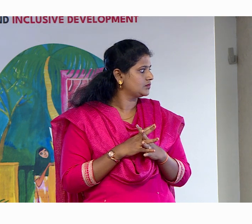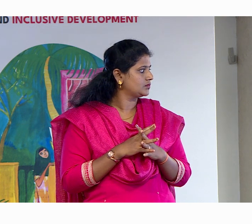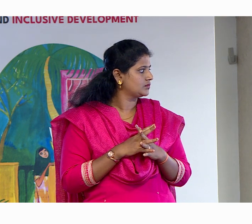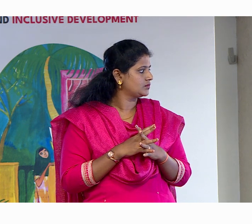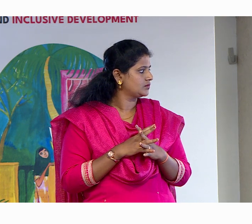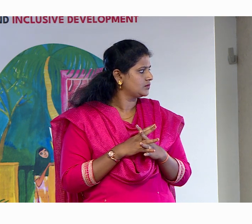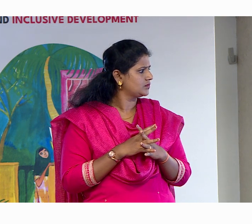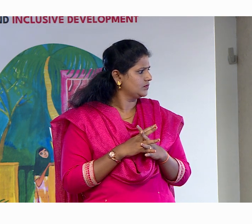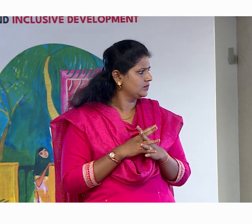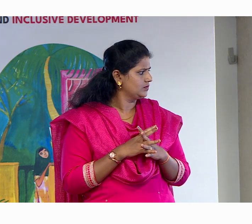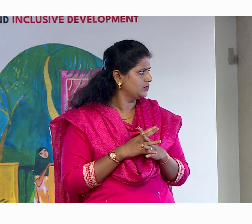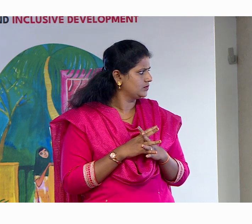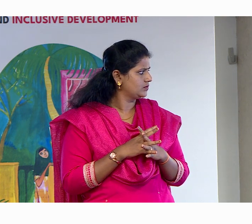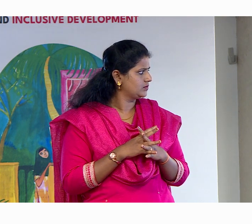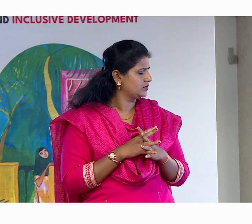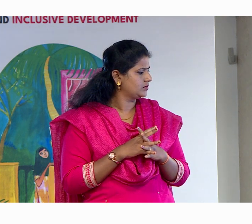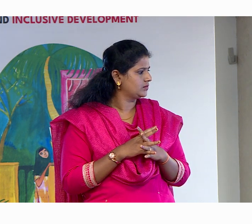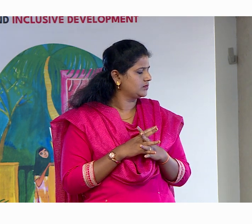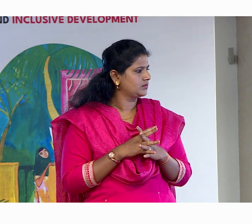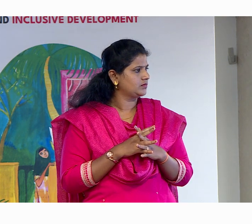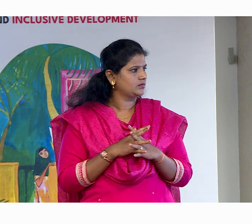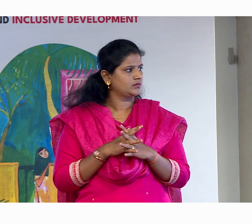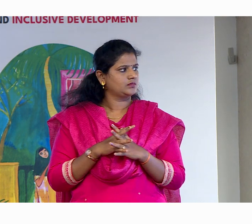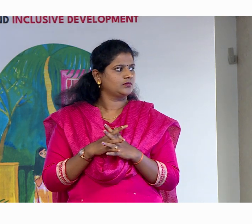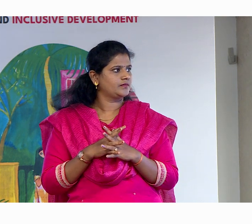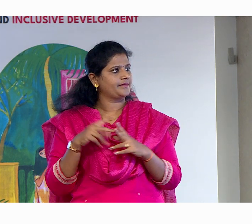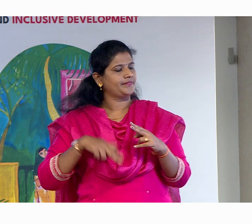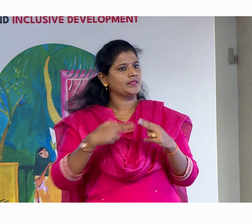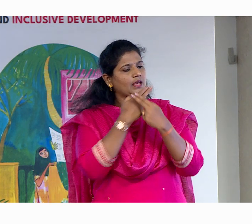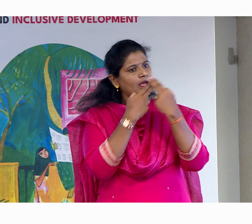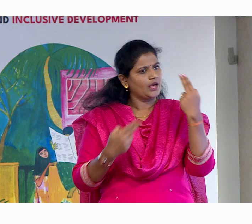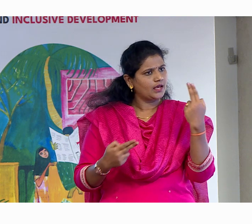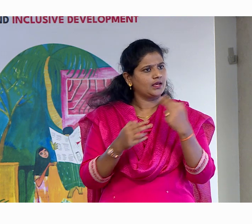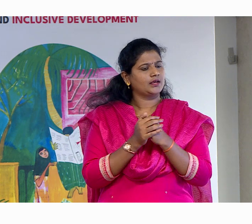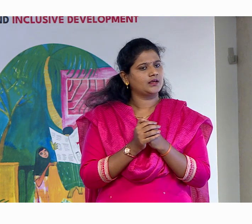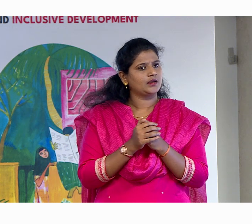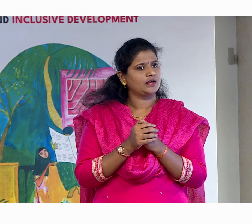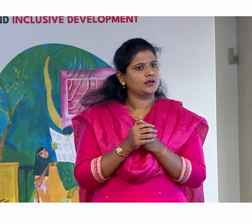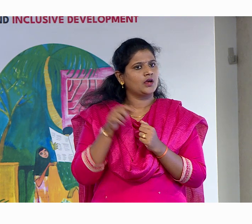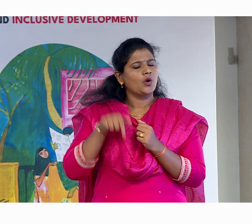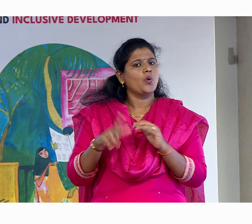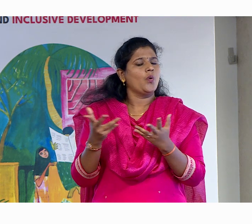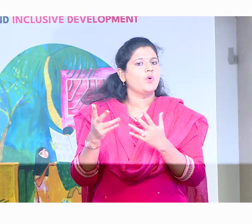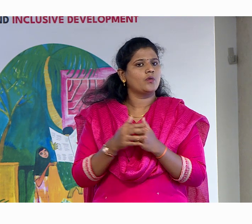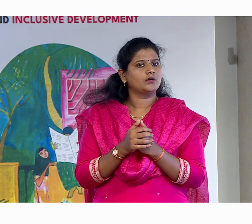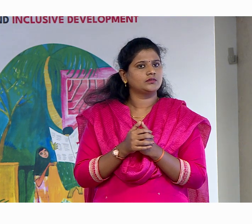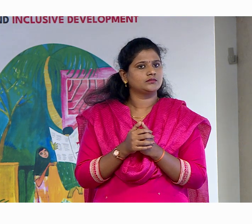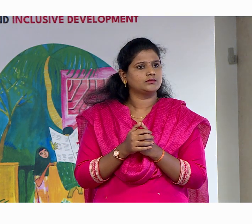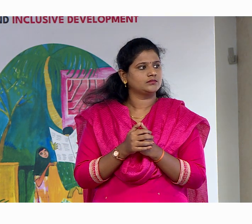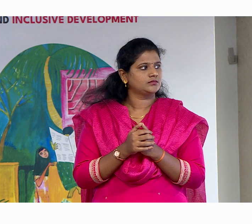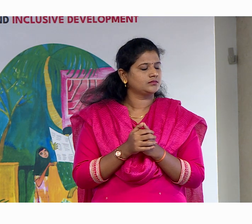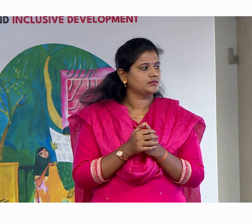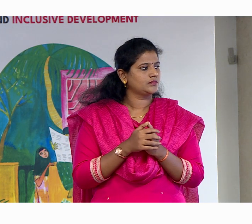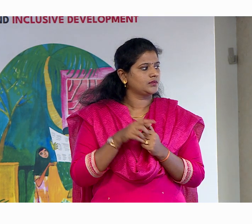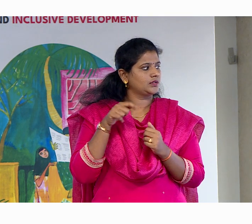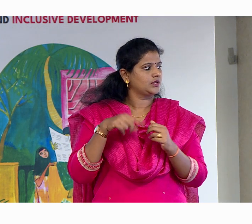Whose idea this whole thing was. Hello, we're here to briefly explain what the gallery is about, why you might find it useful, and how to make the best use of it. We've